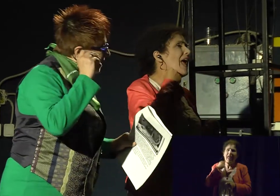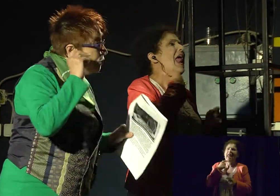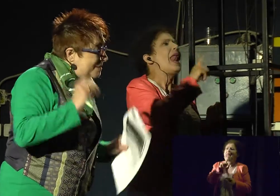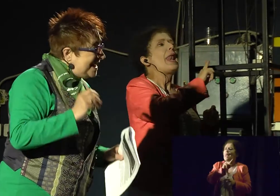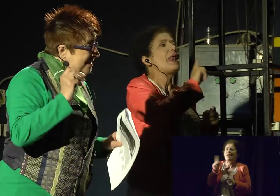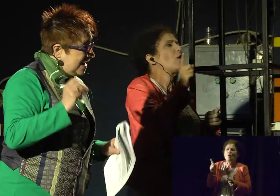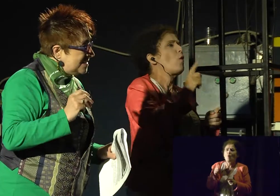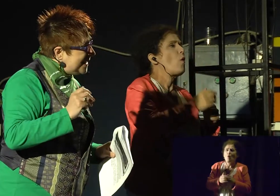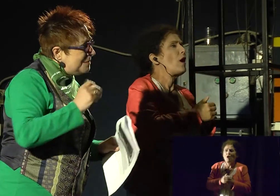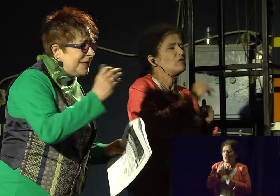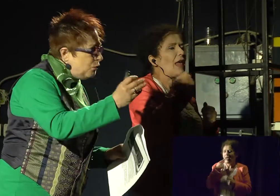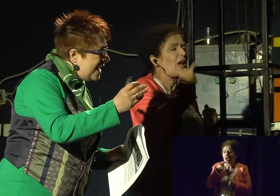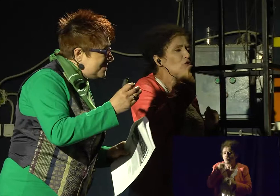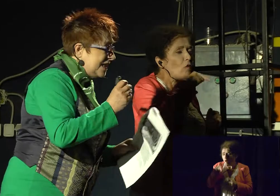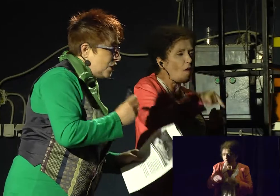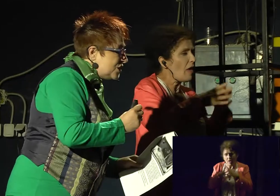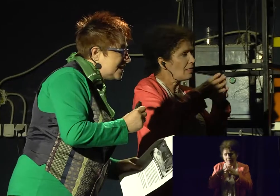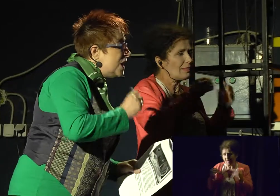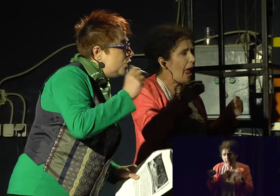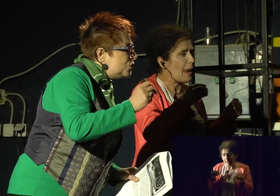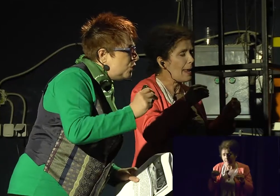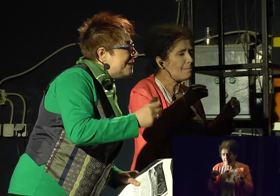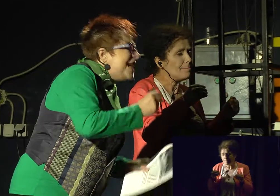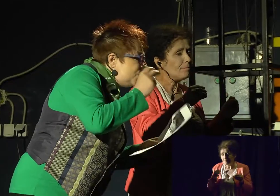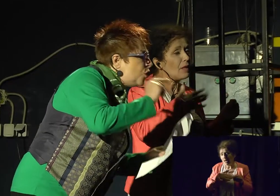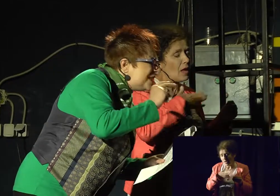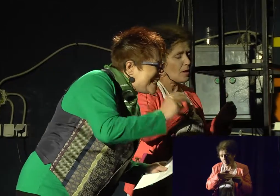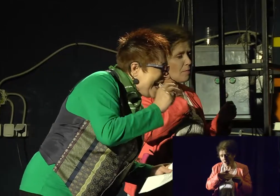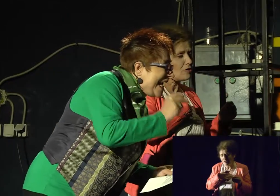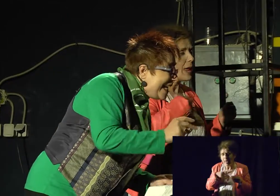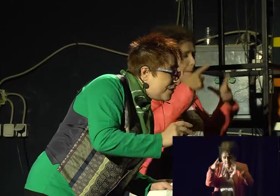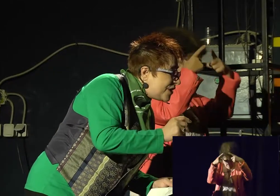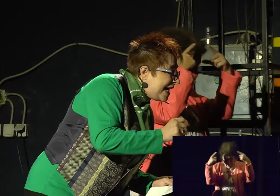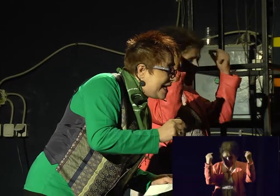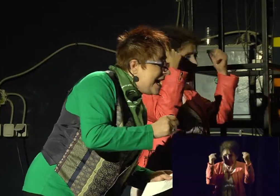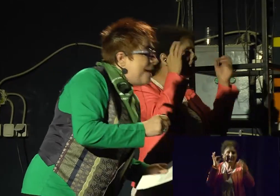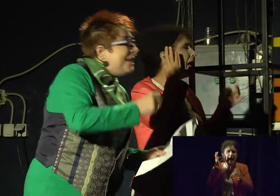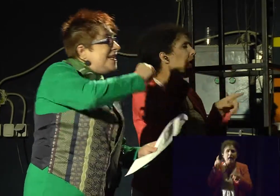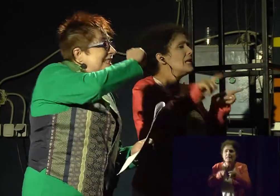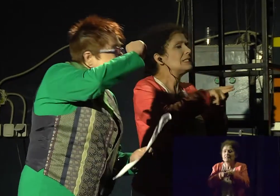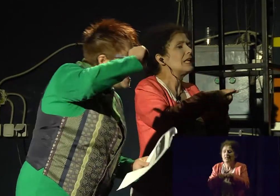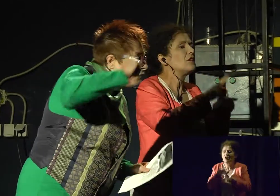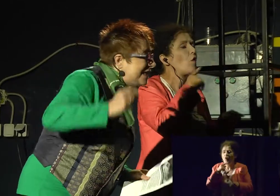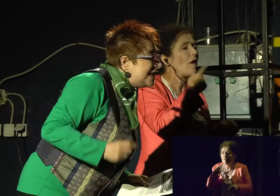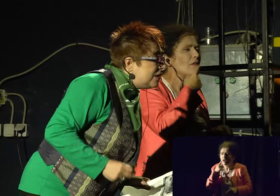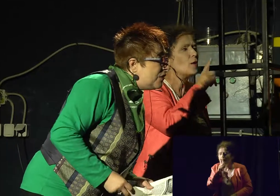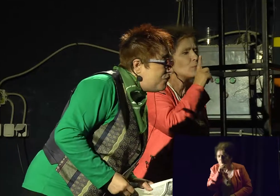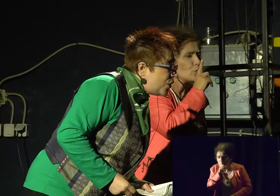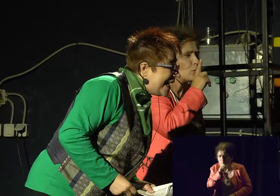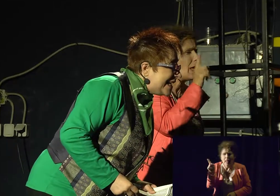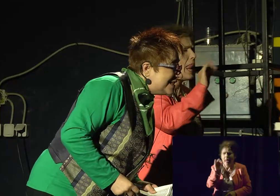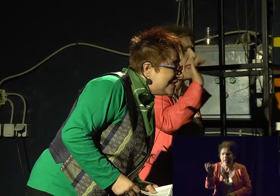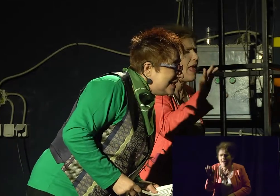were women in the hospital, midwives and nurses, who told them, don't say anything, because it's not written on